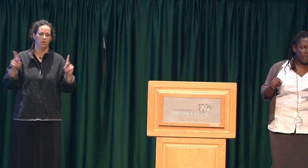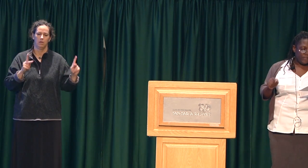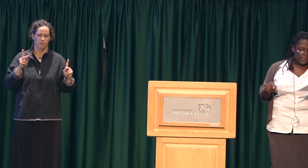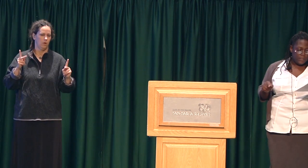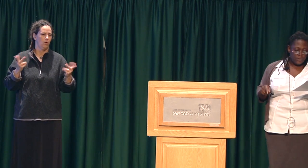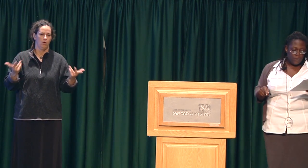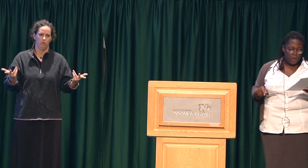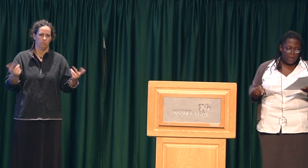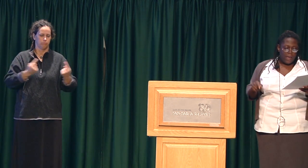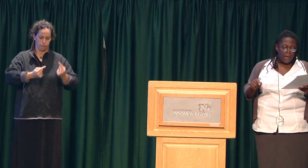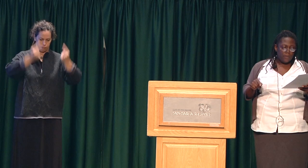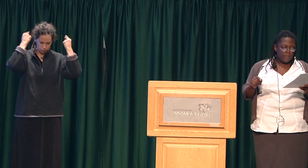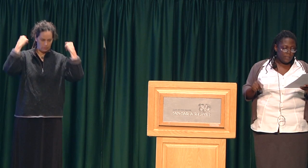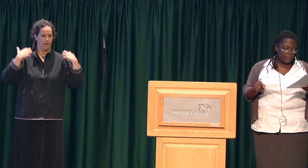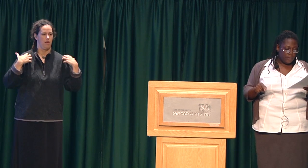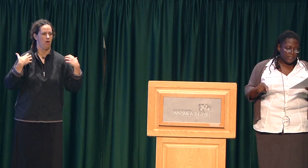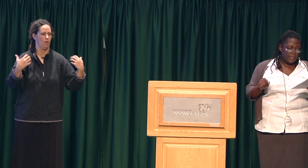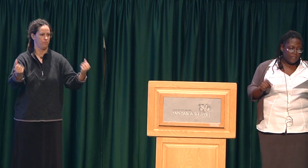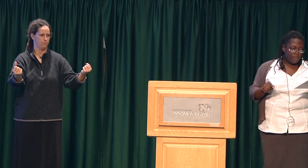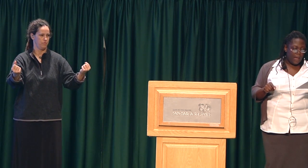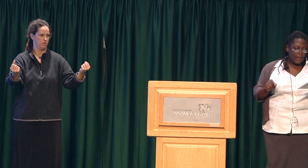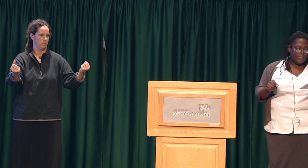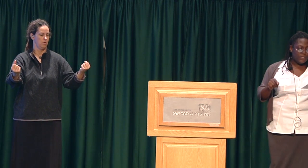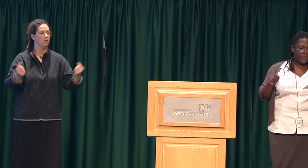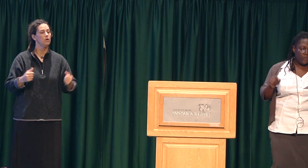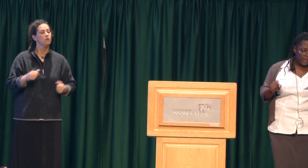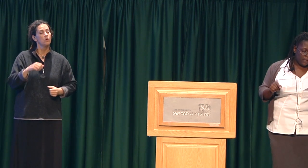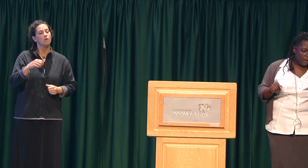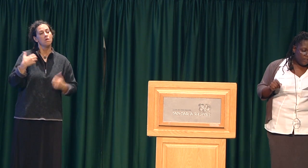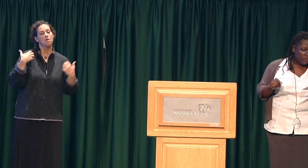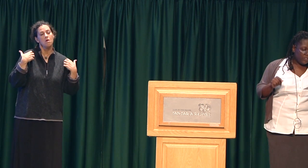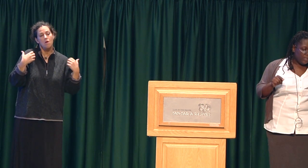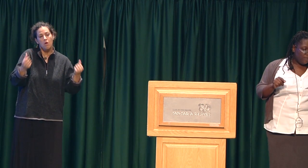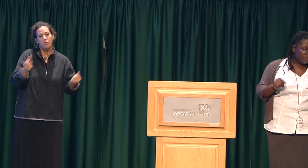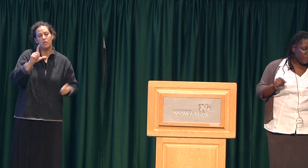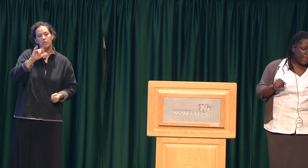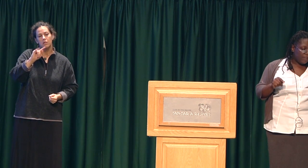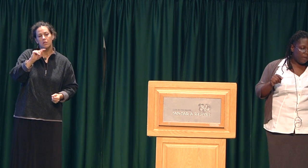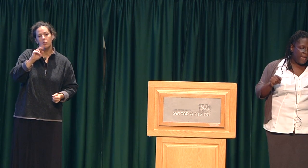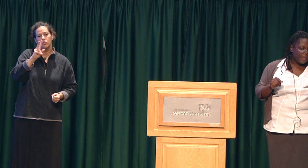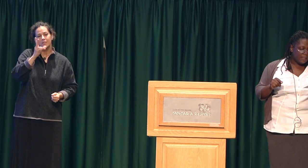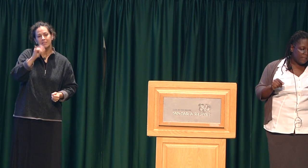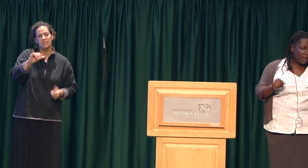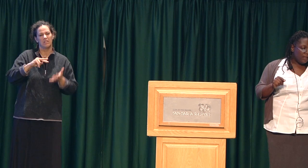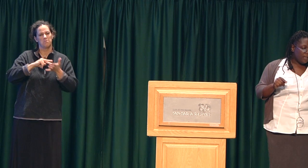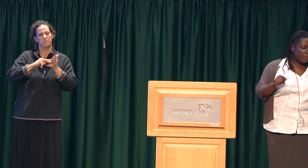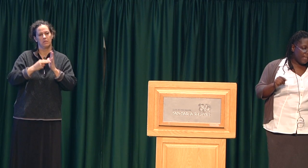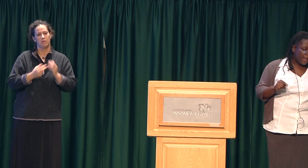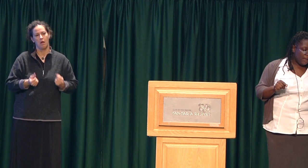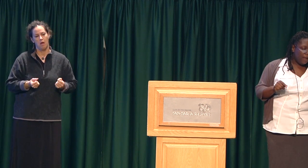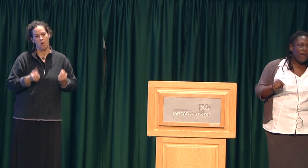the Center for Disease Control, health literacy is defined as the degree to which individuals have the capacity